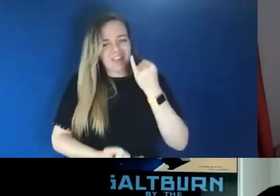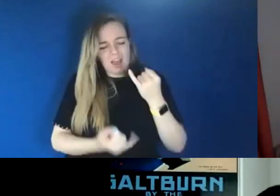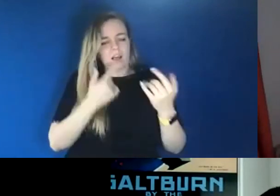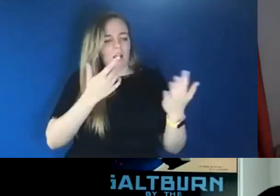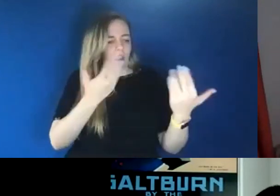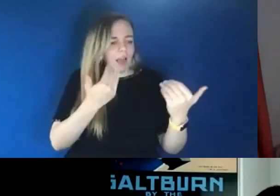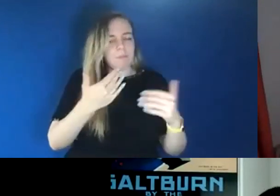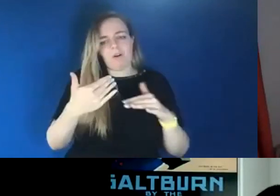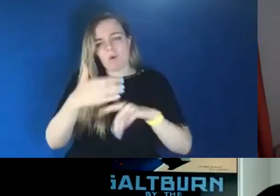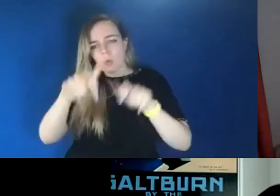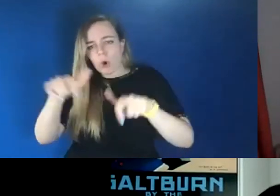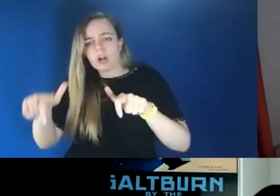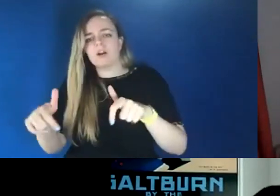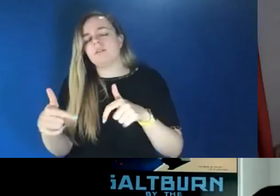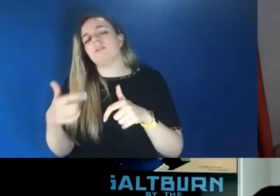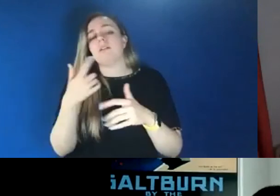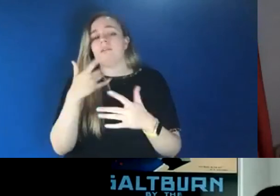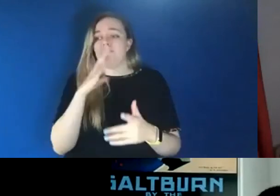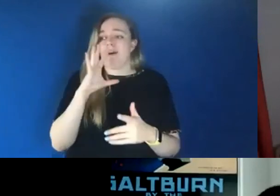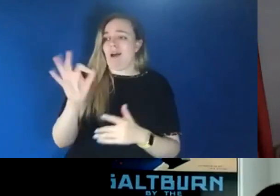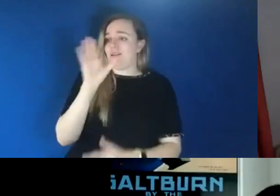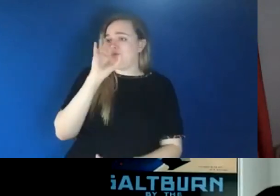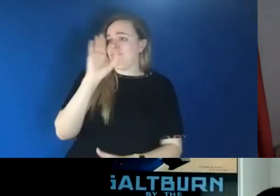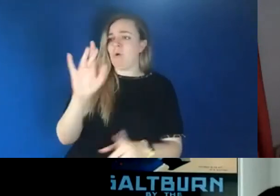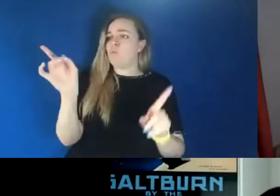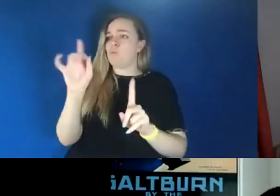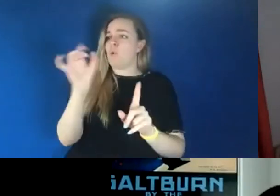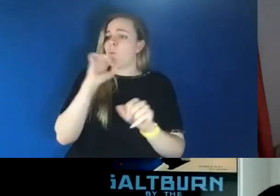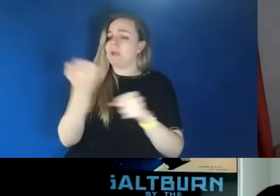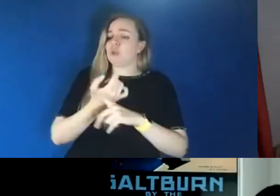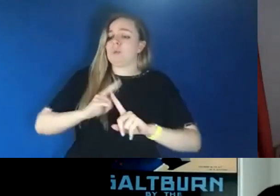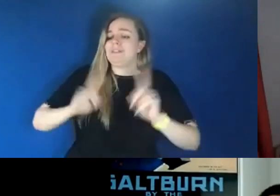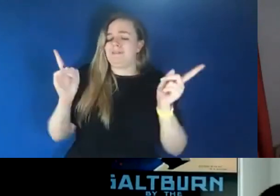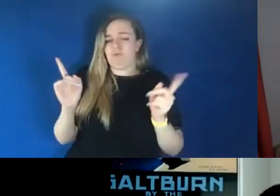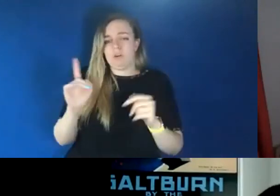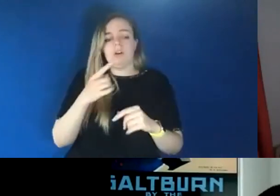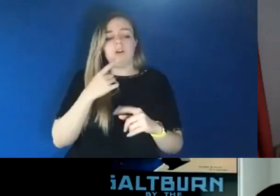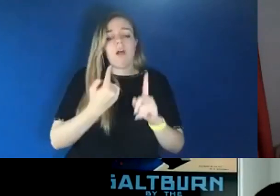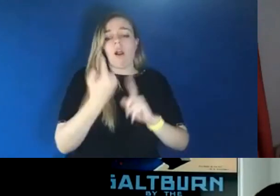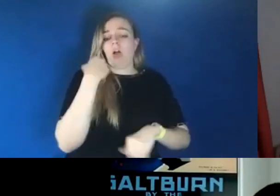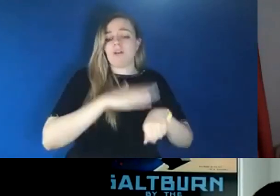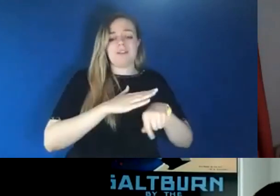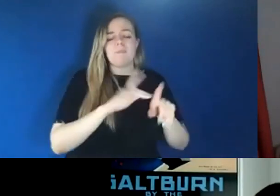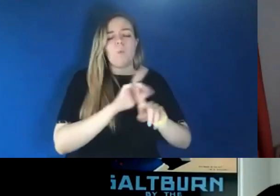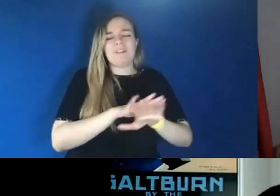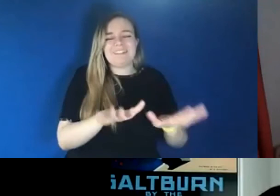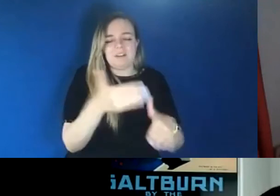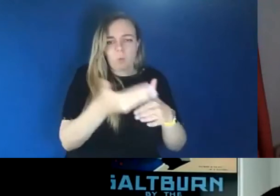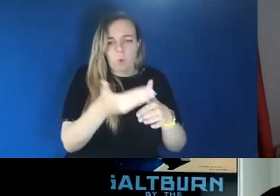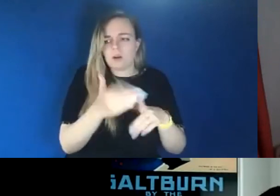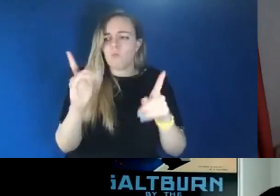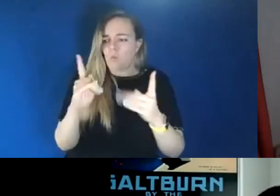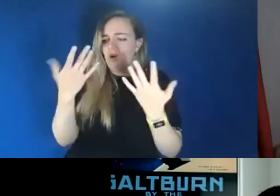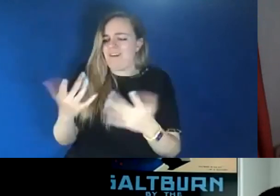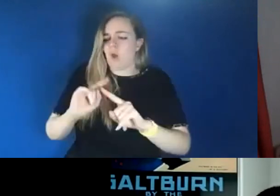communities involved. And I'd be asking them very explicitly, what are you going to do differently? What about what didn't work before are you going to change?